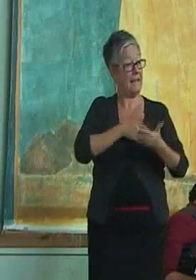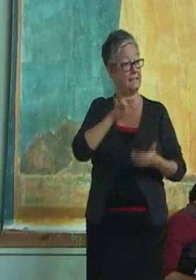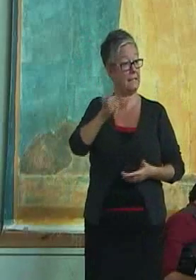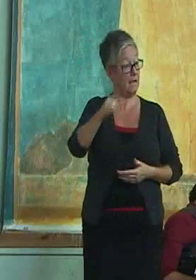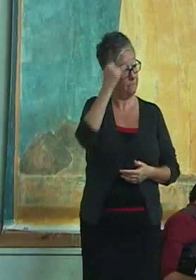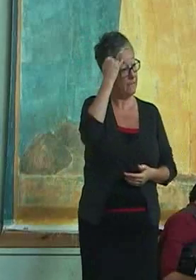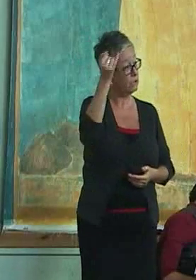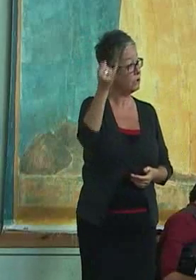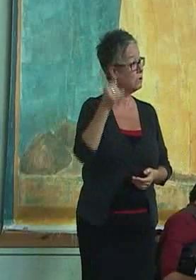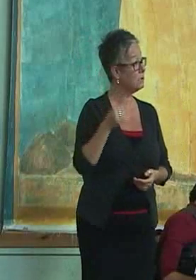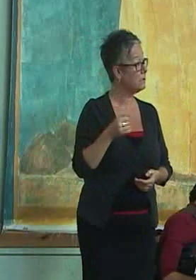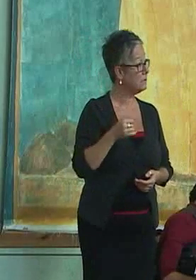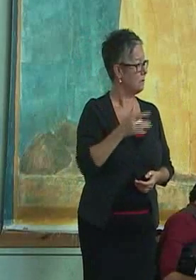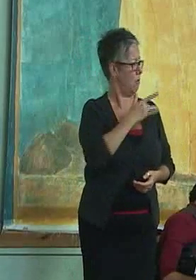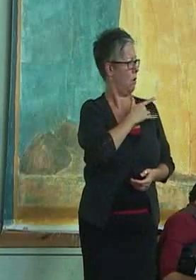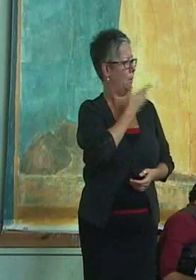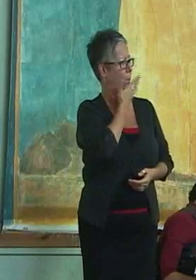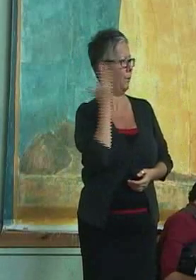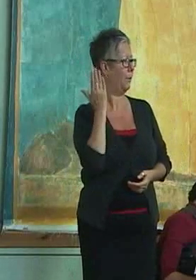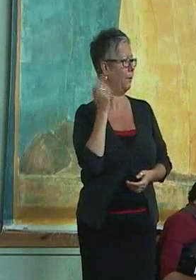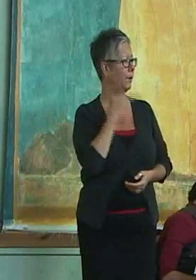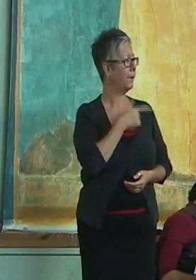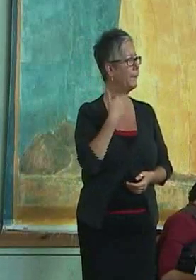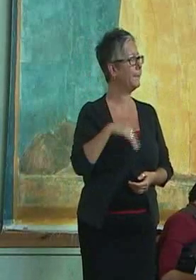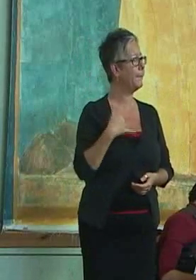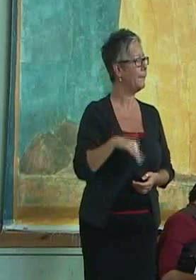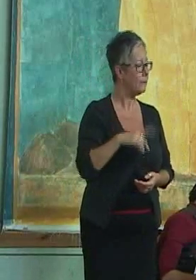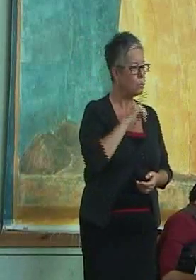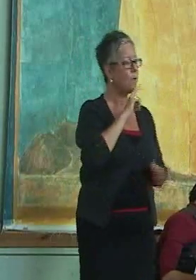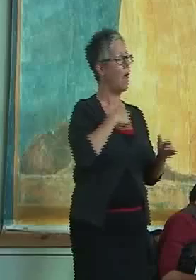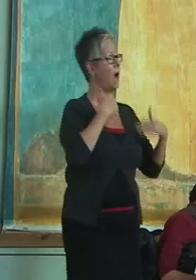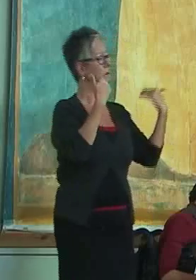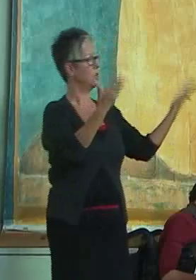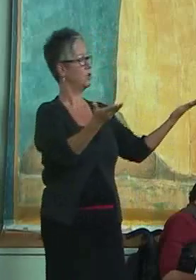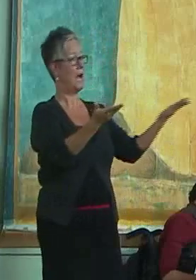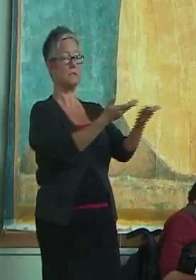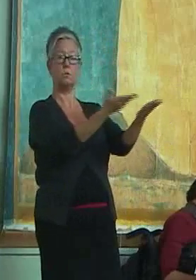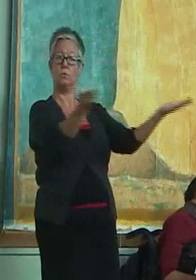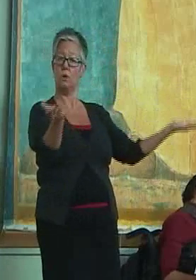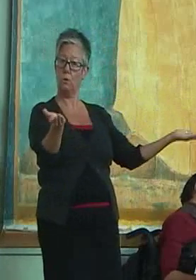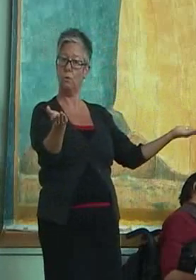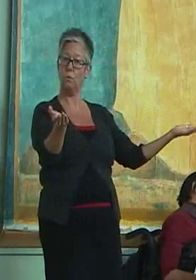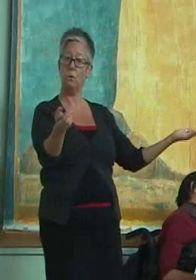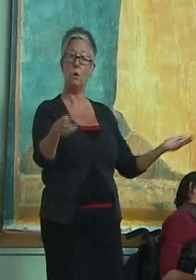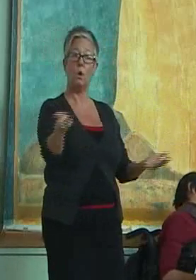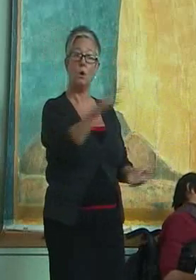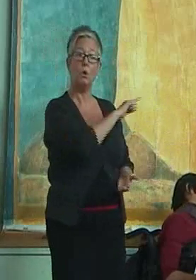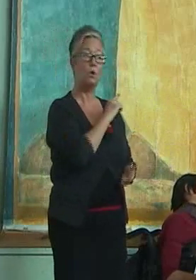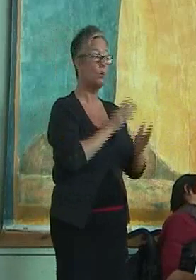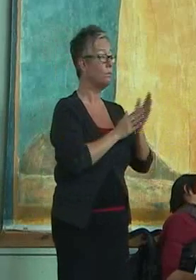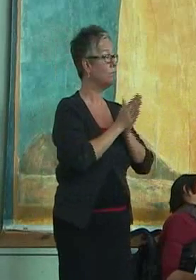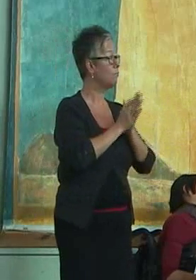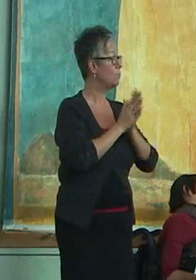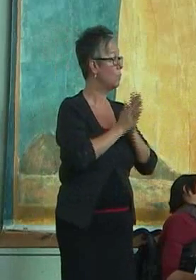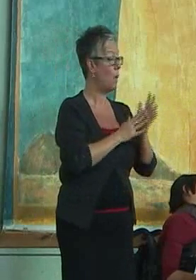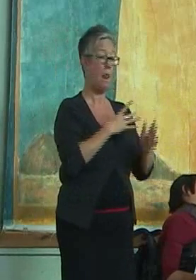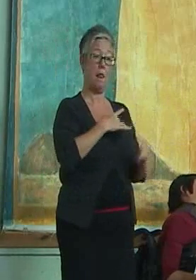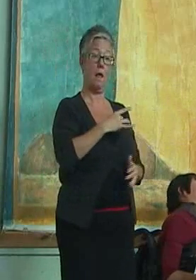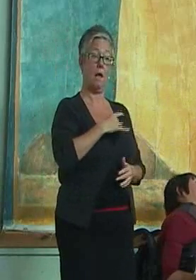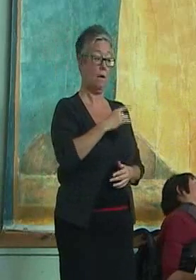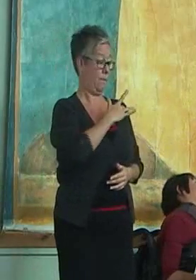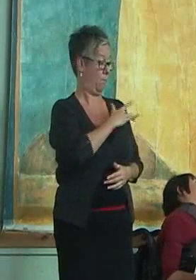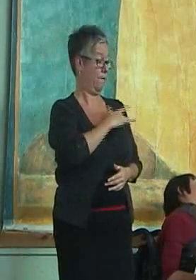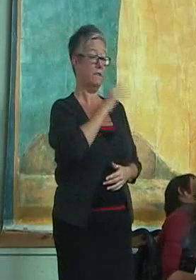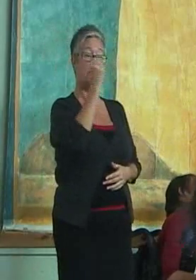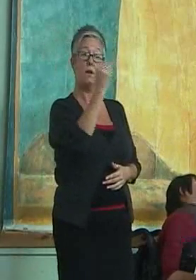the heartless, you know, attitude of that. You know, I'd like to suggest to you that, you know, if you like the way the province of Ontario, which gets a